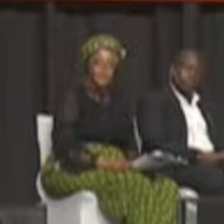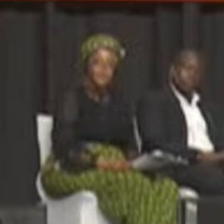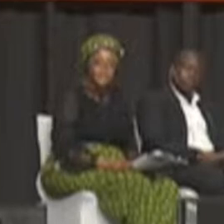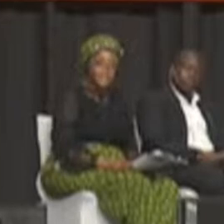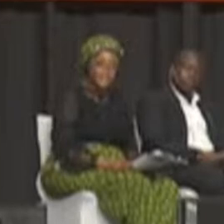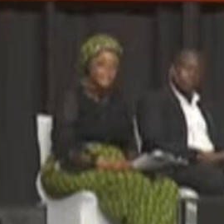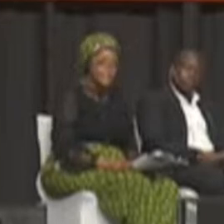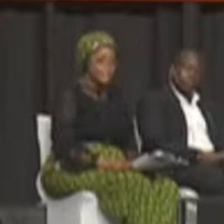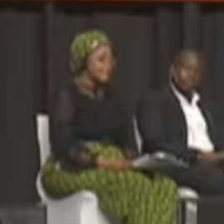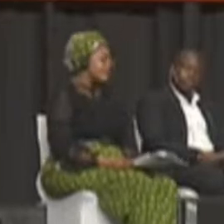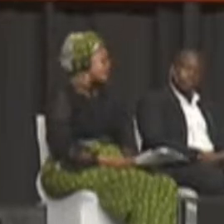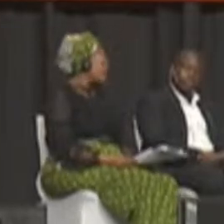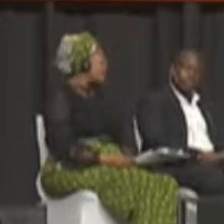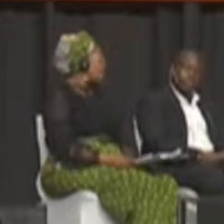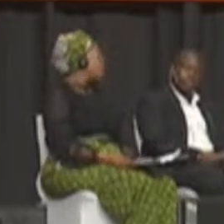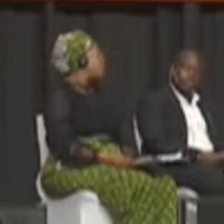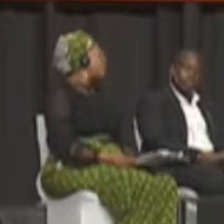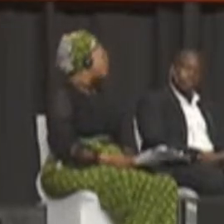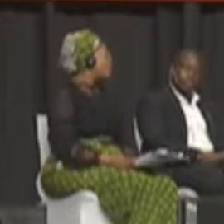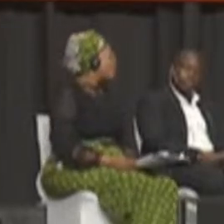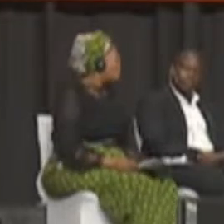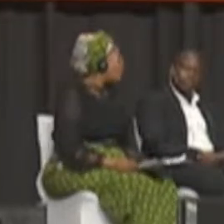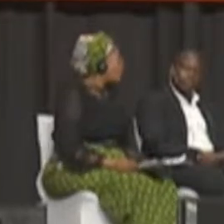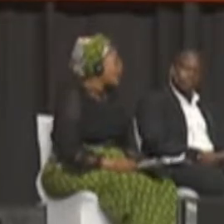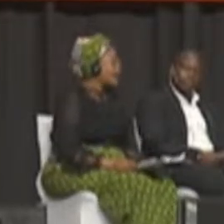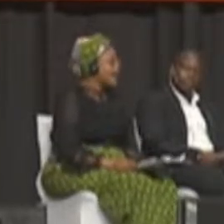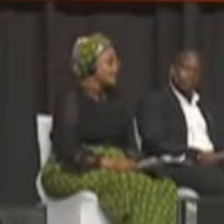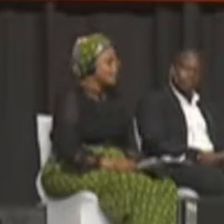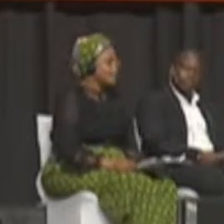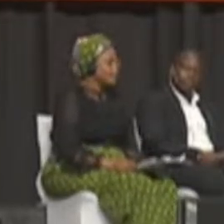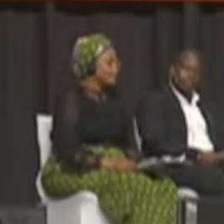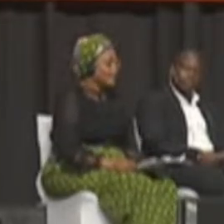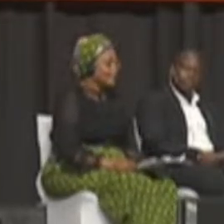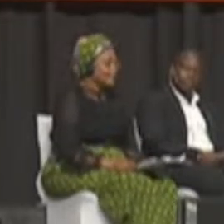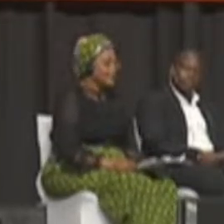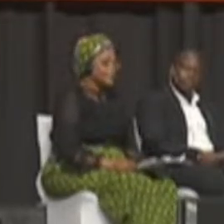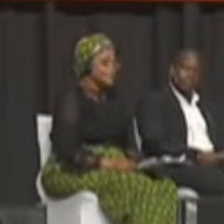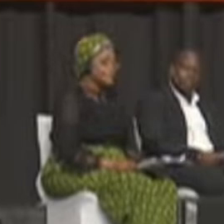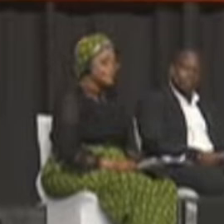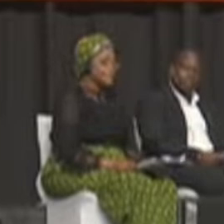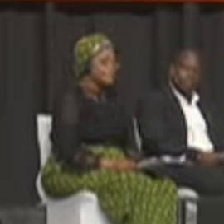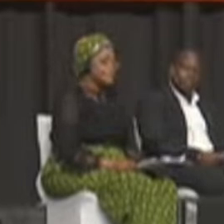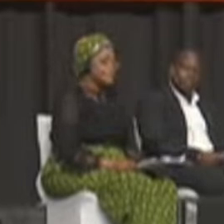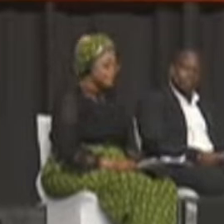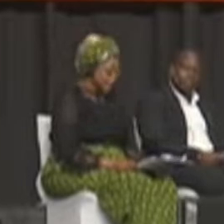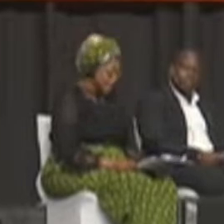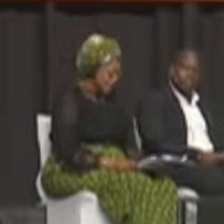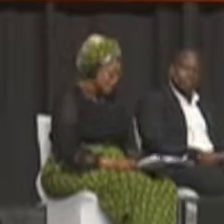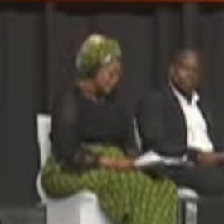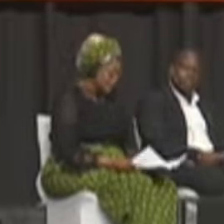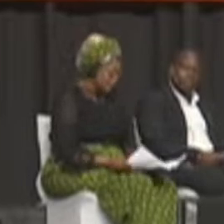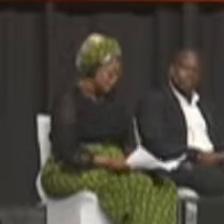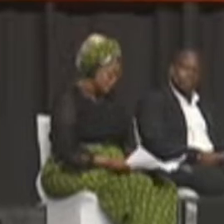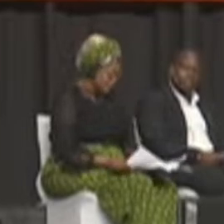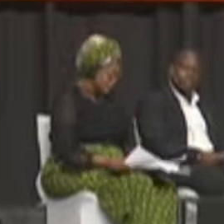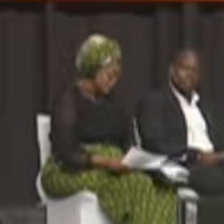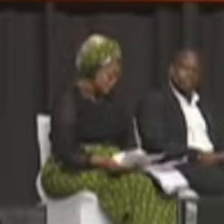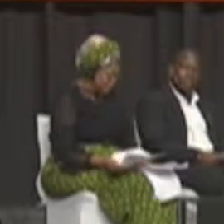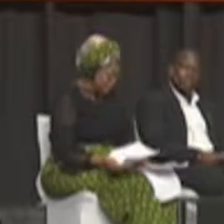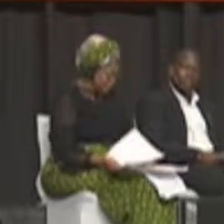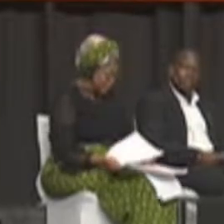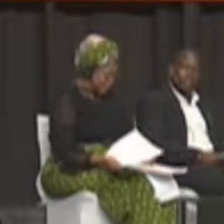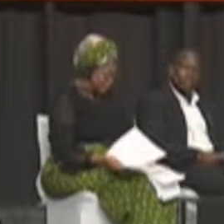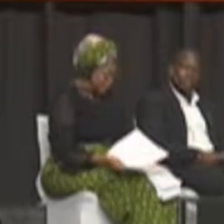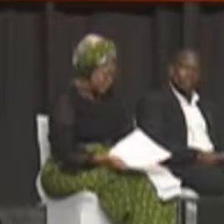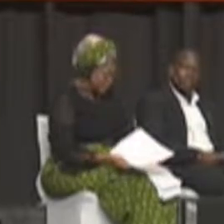proudly here on the stage. So before I call them up on the stage, including